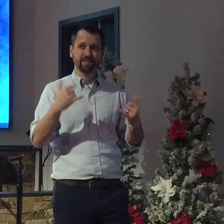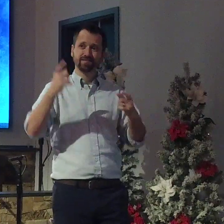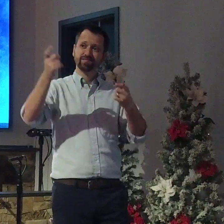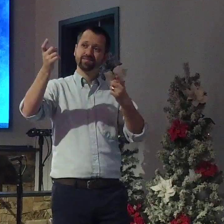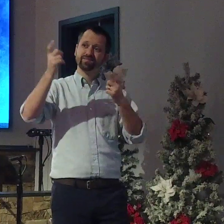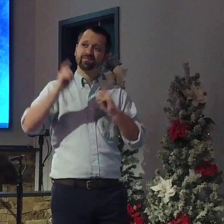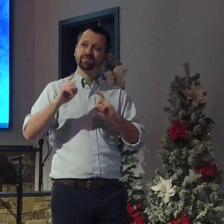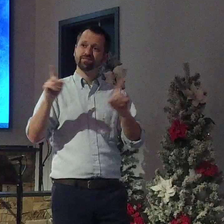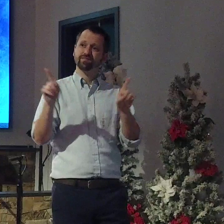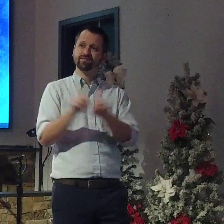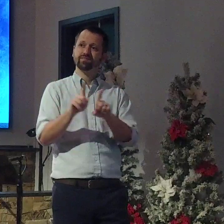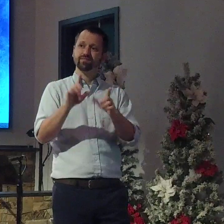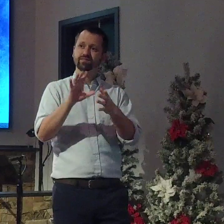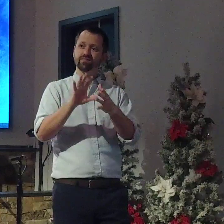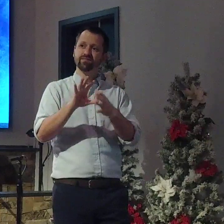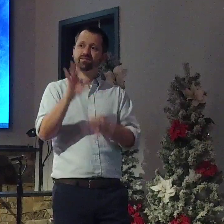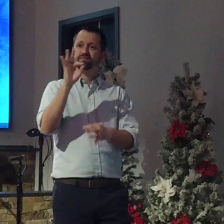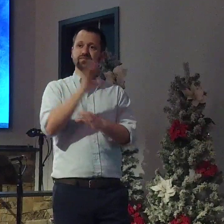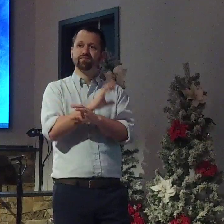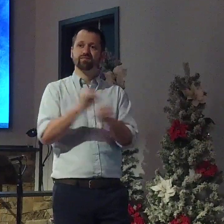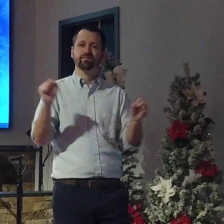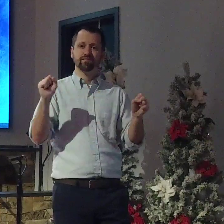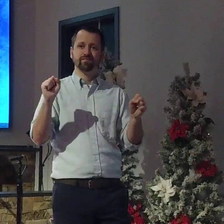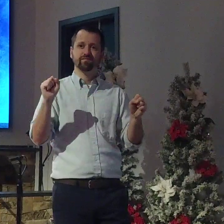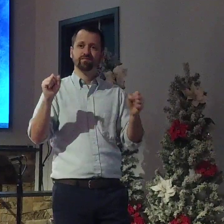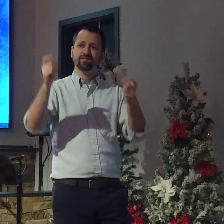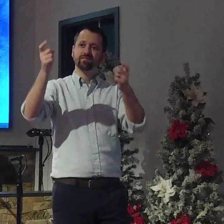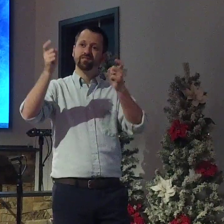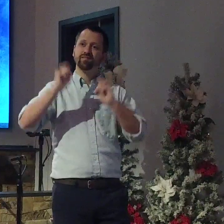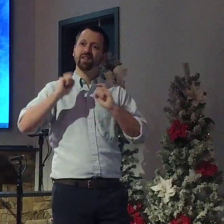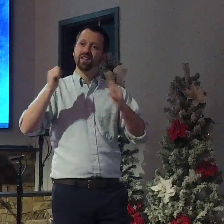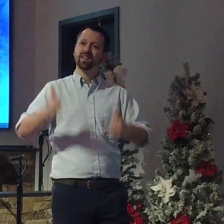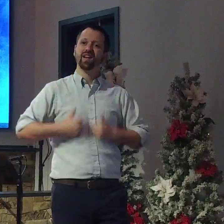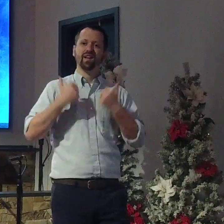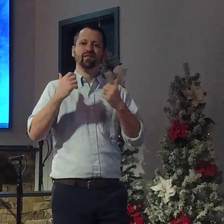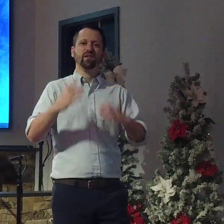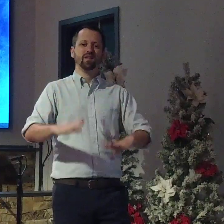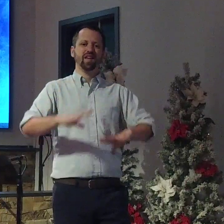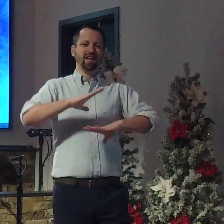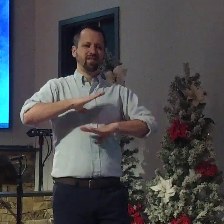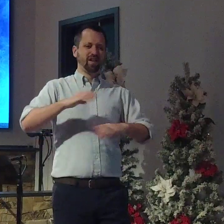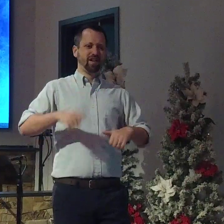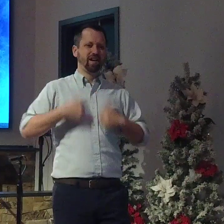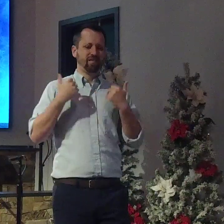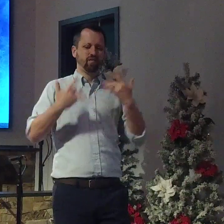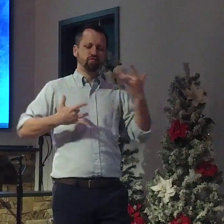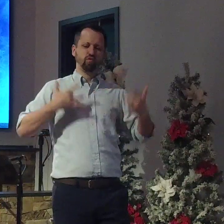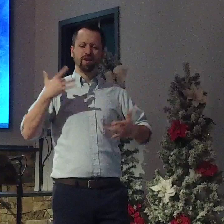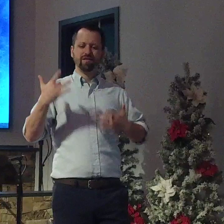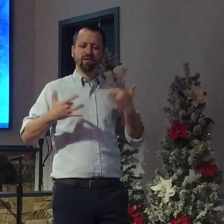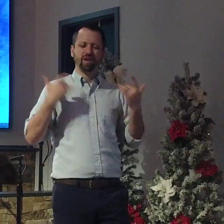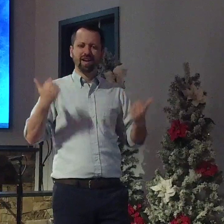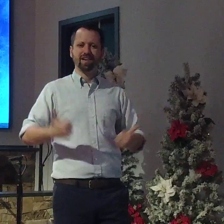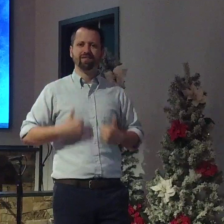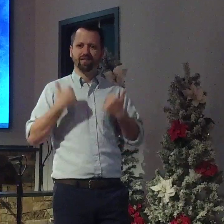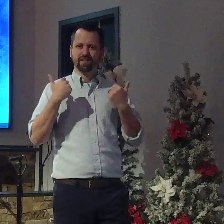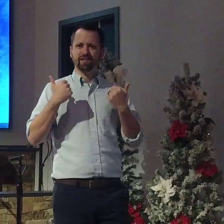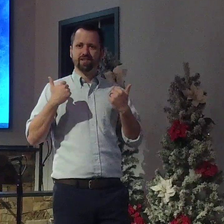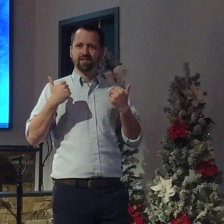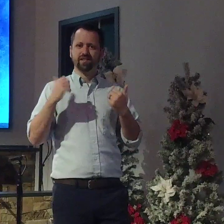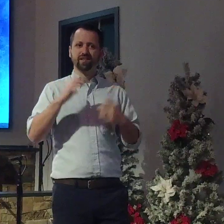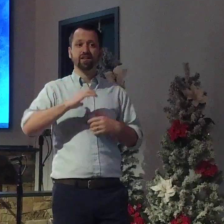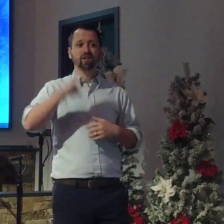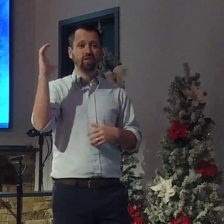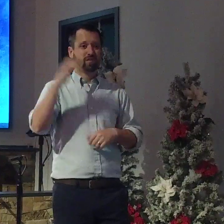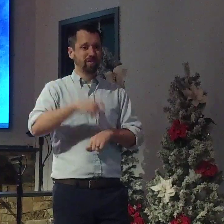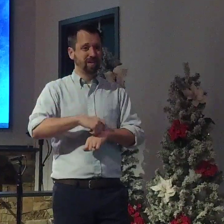sin. A sinner that can't conquer sin on their own. A sinner that needs someone to do something that